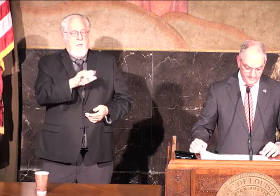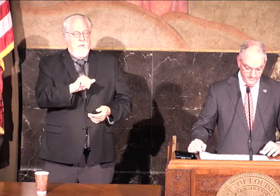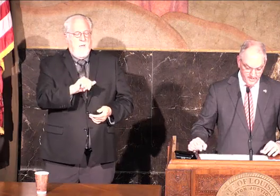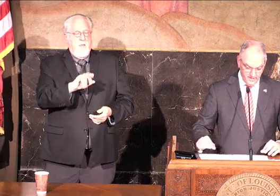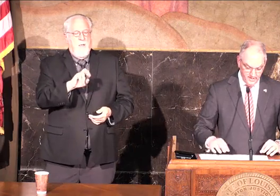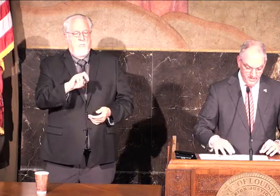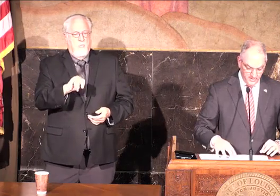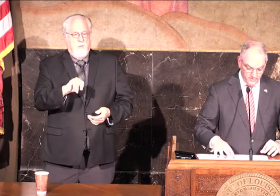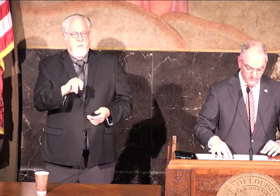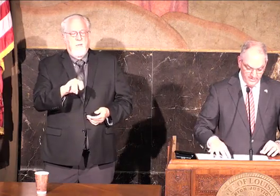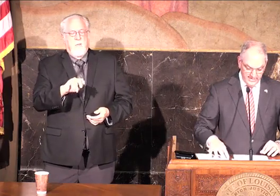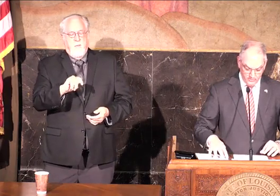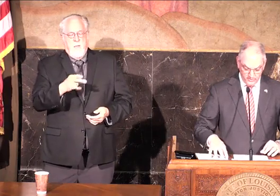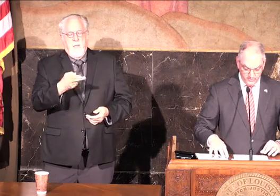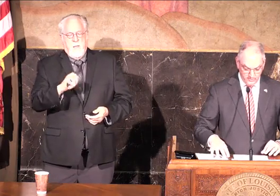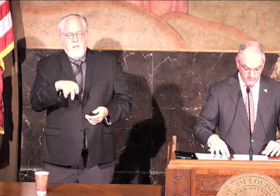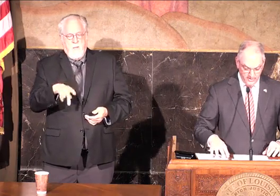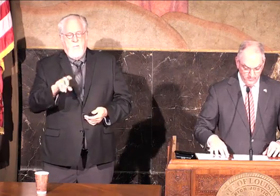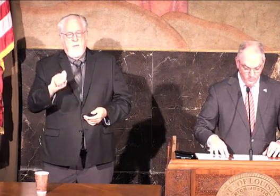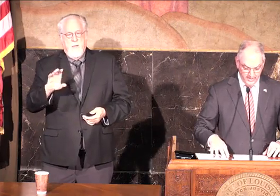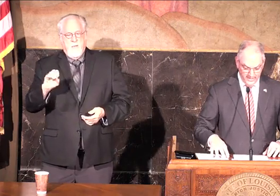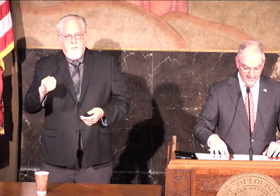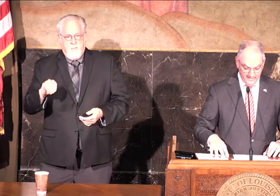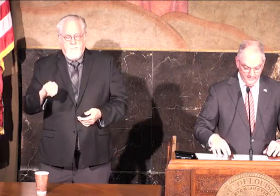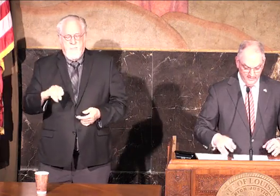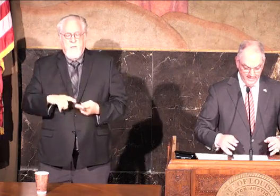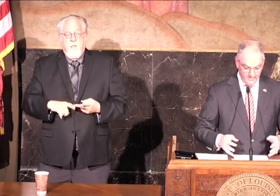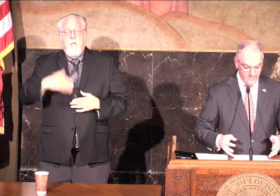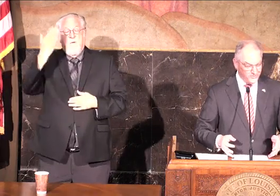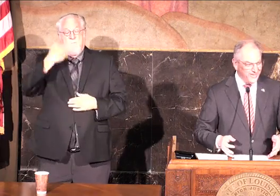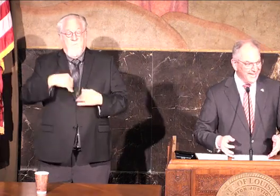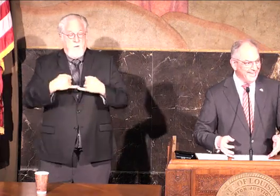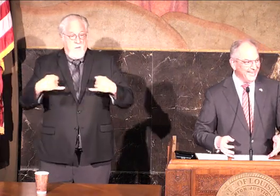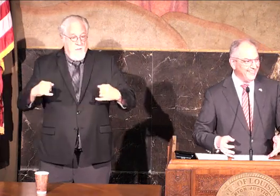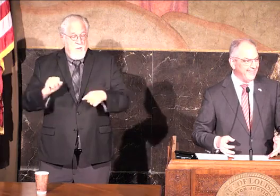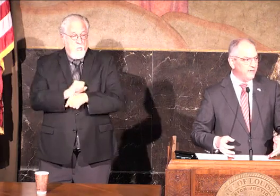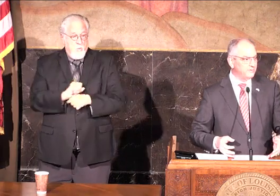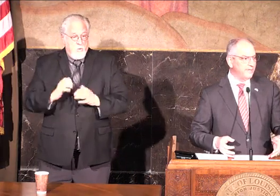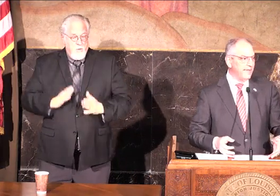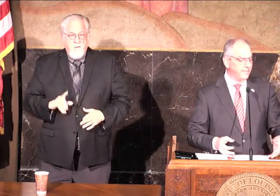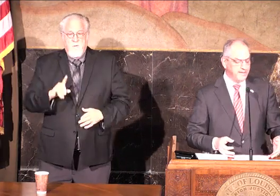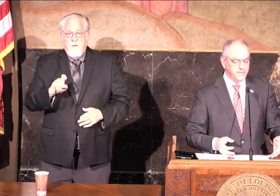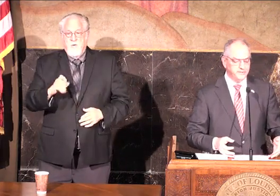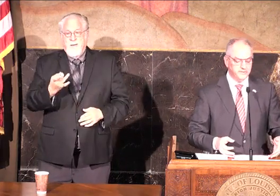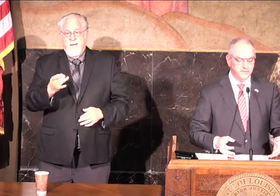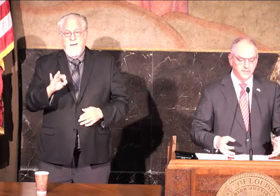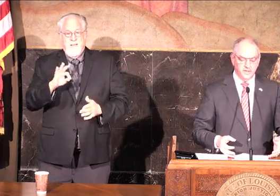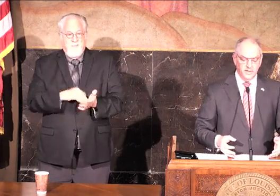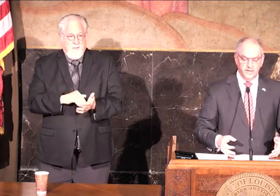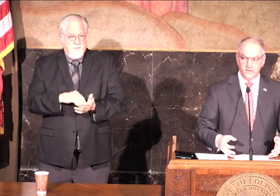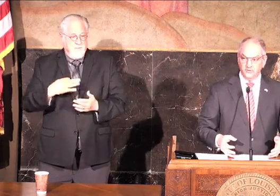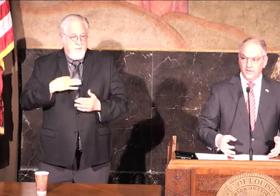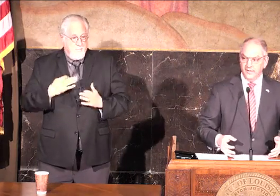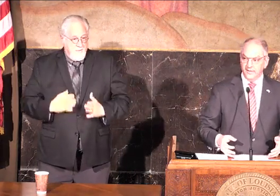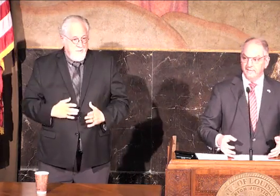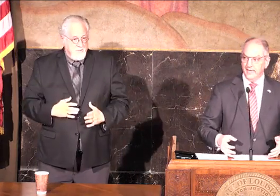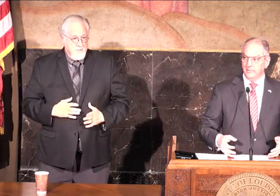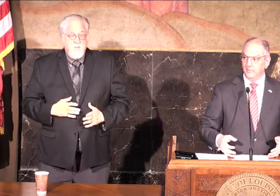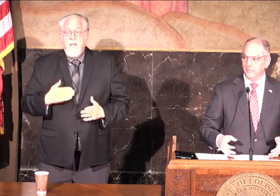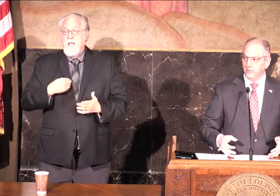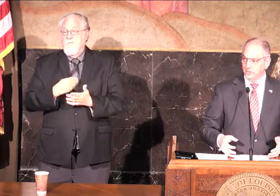larenthelp.com. On the Frontline Worker Program, we have about 189,000 applications. There's